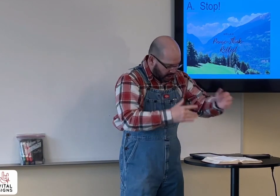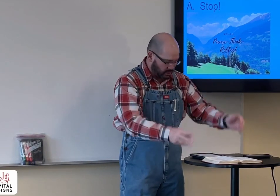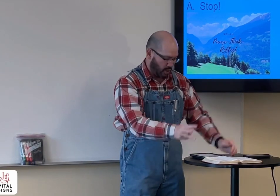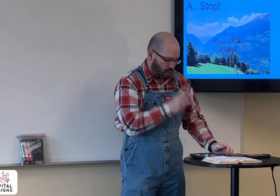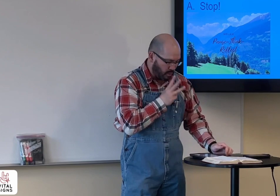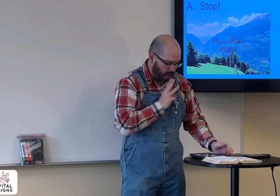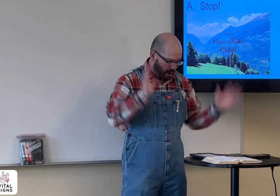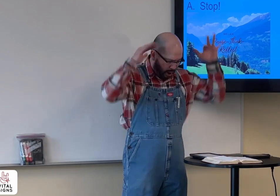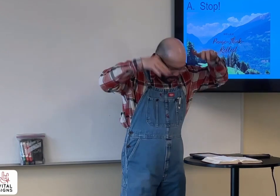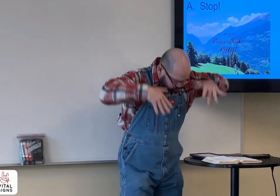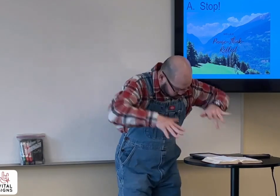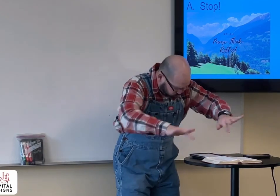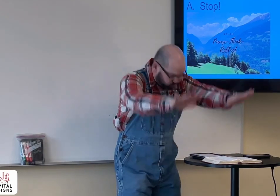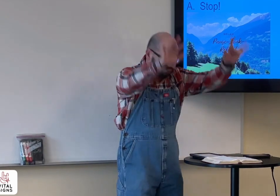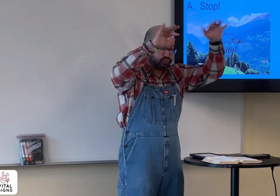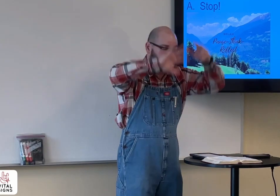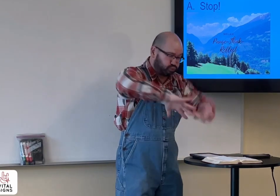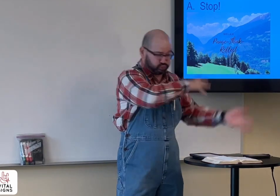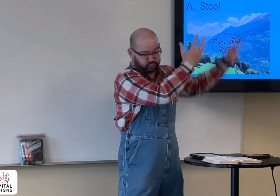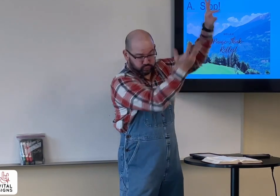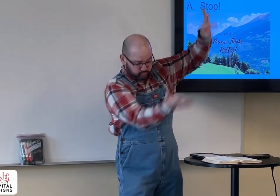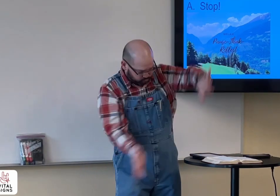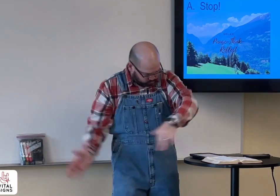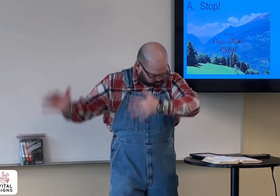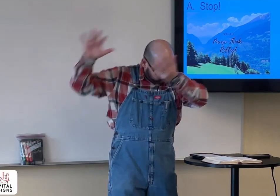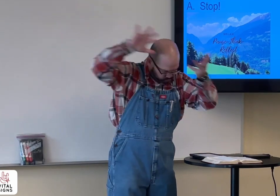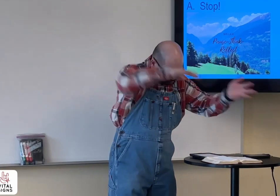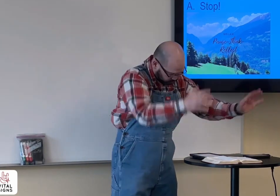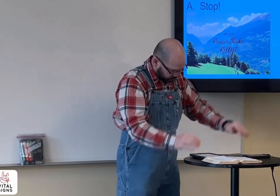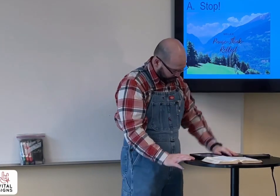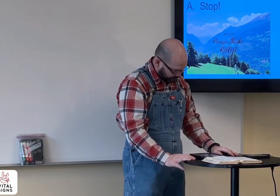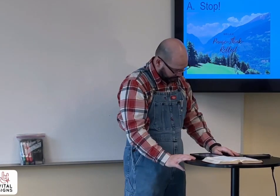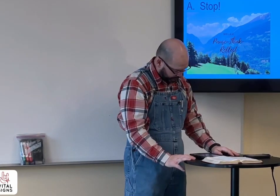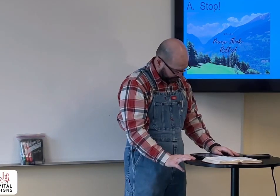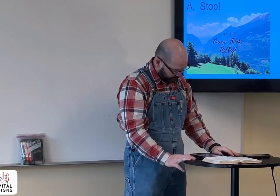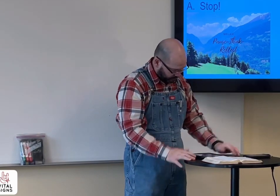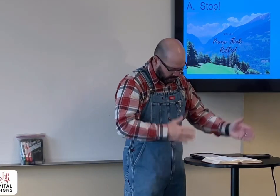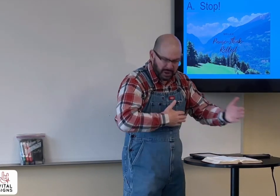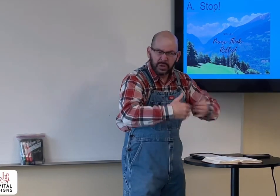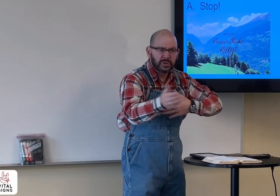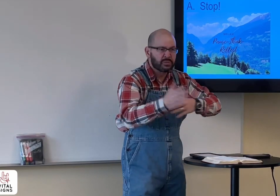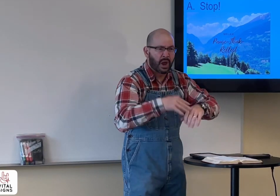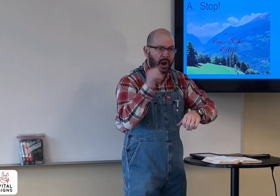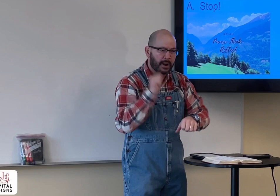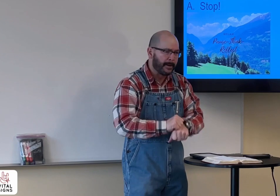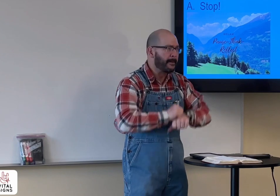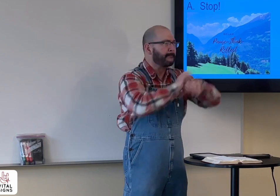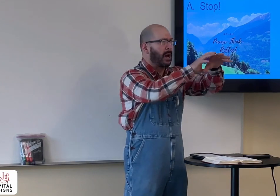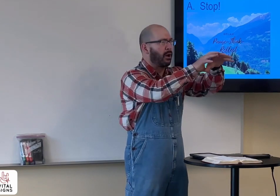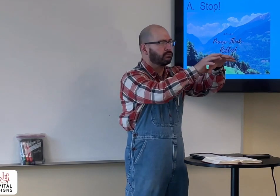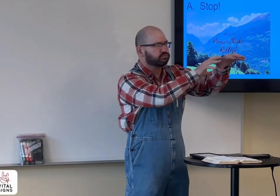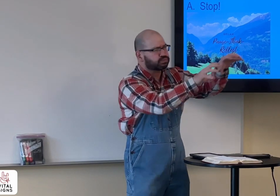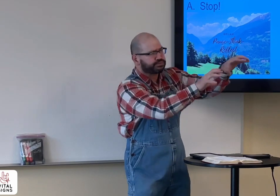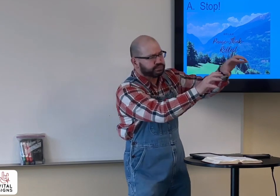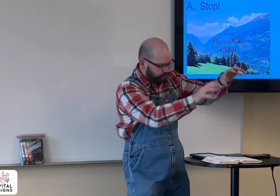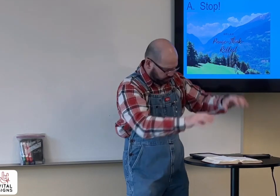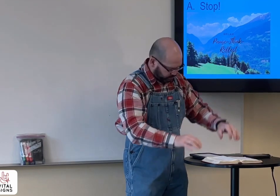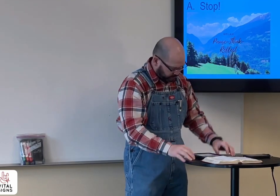it doesn't matter if the waters, or there's a storm. It doesn't matter if the mountains